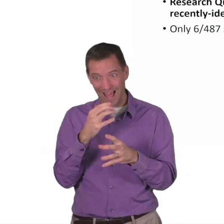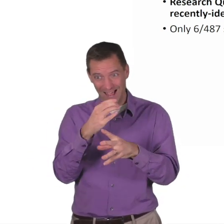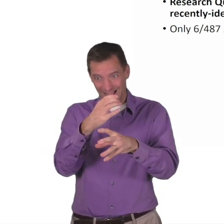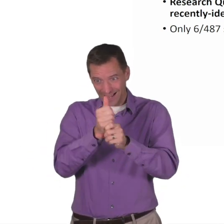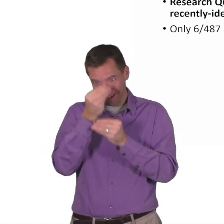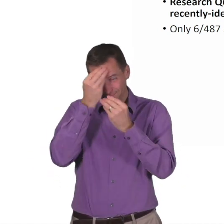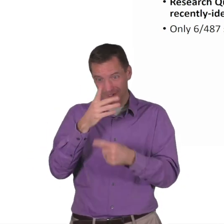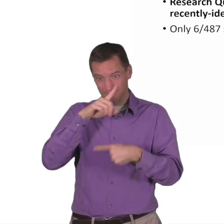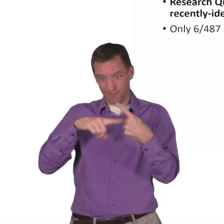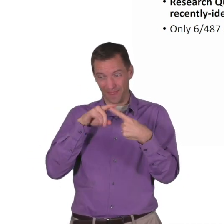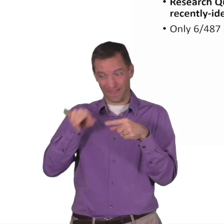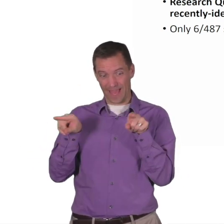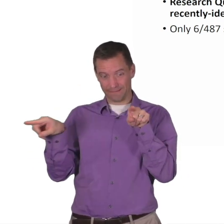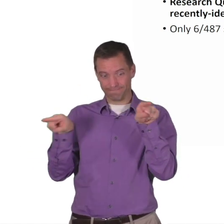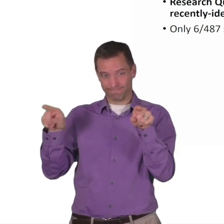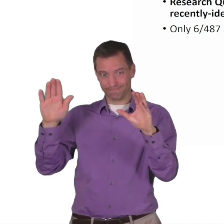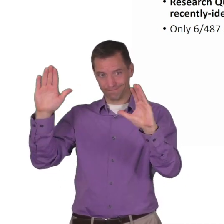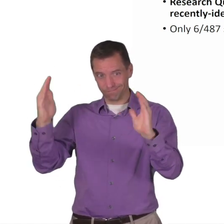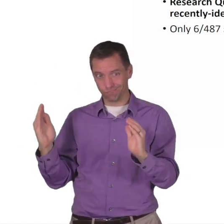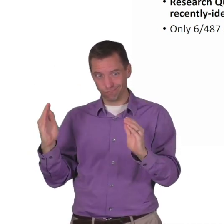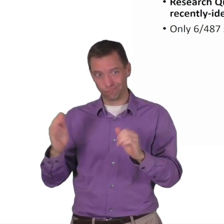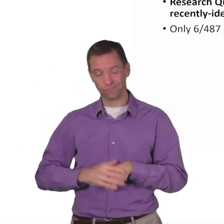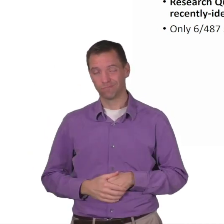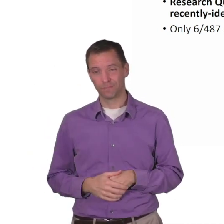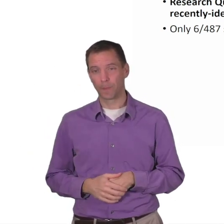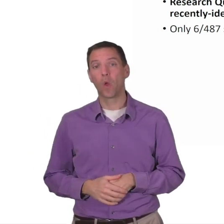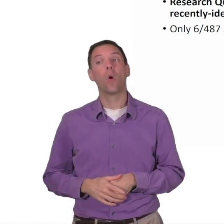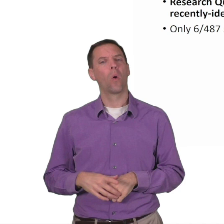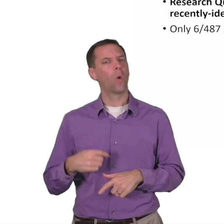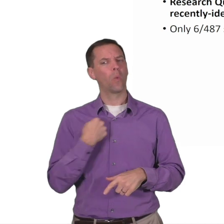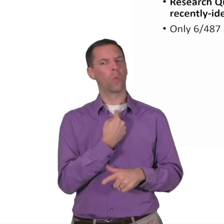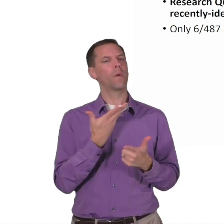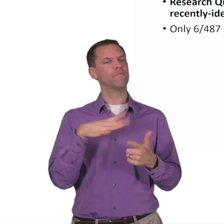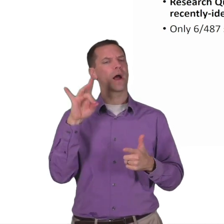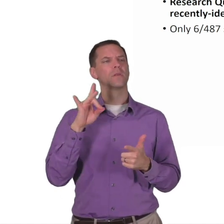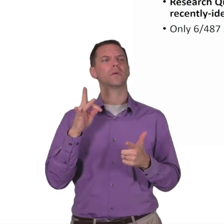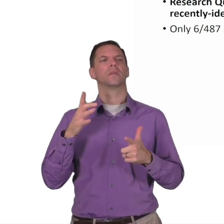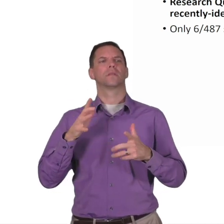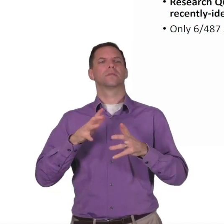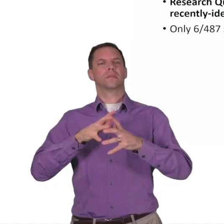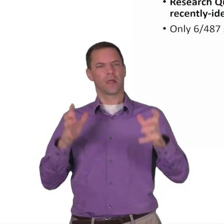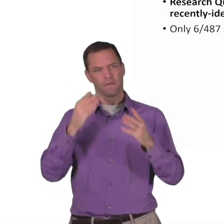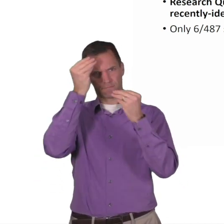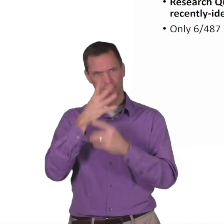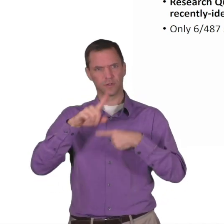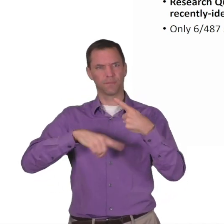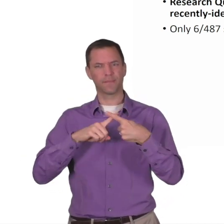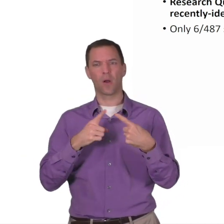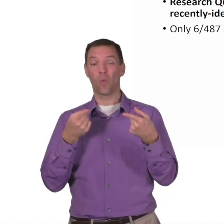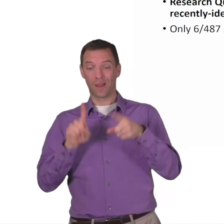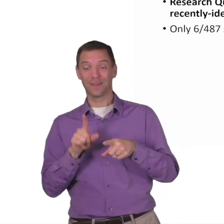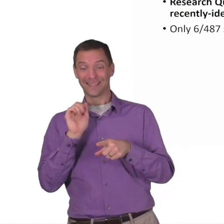hearing families are simply not receiving information about that comparison. Now, we did find lots of